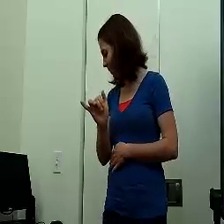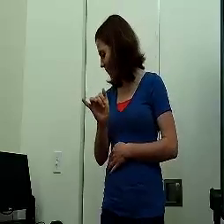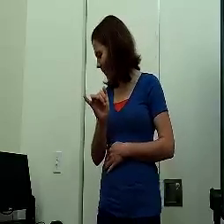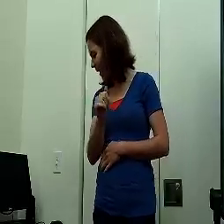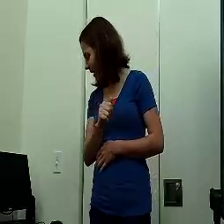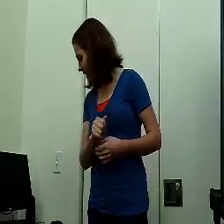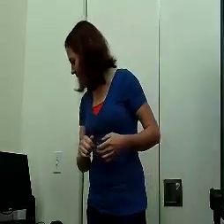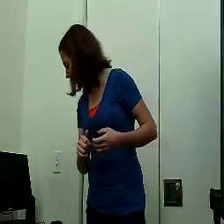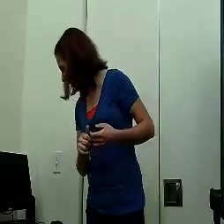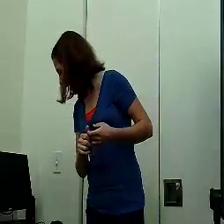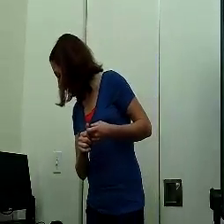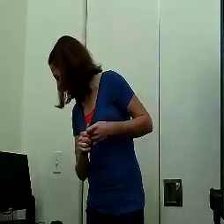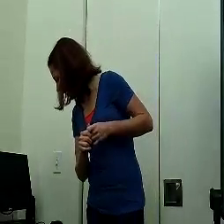Yep. Okay.